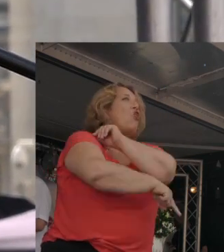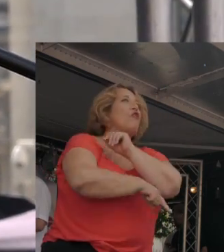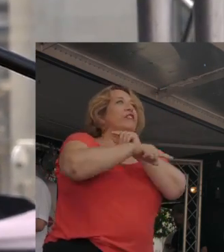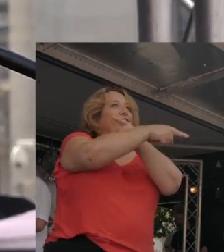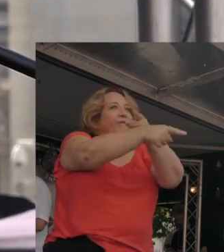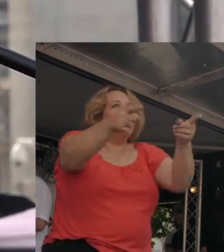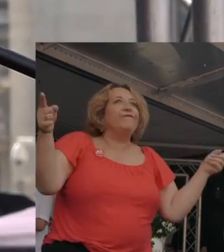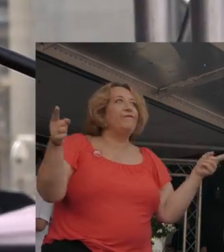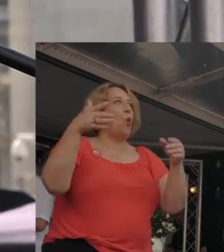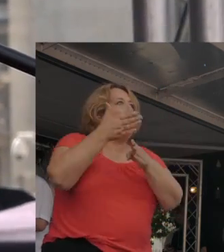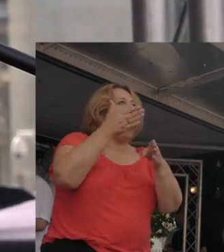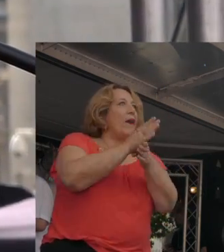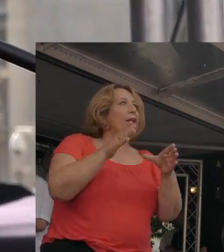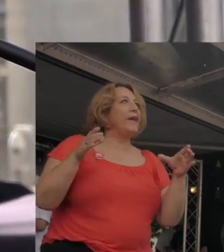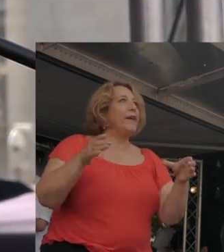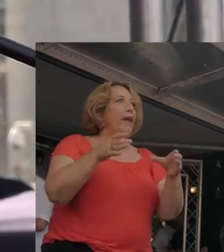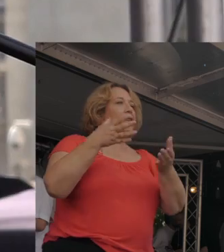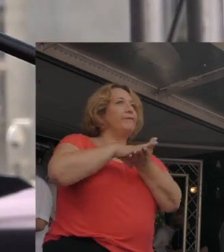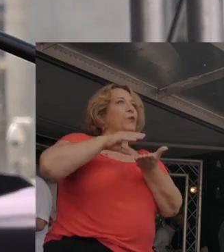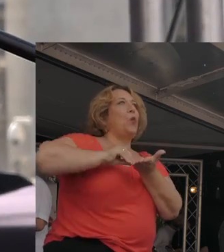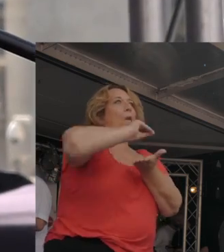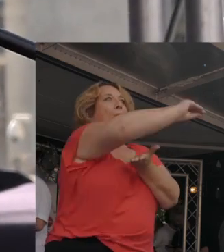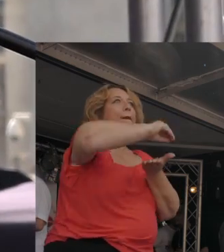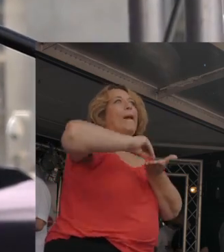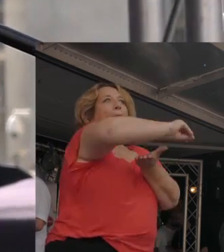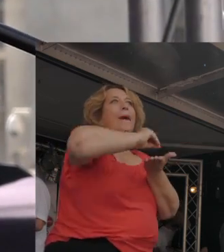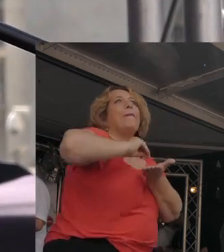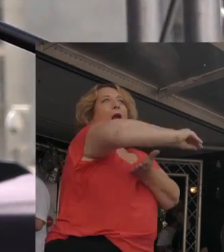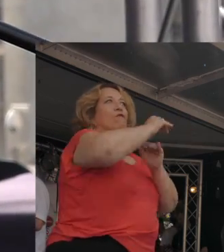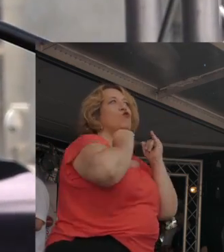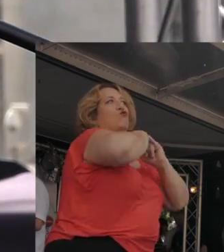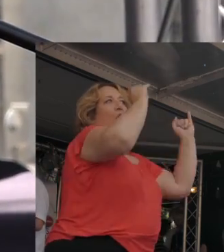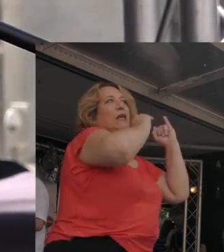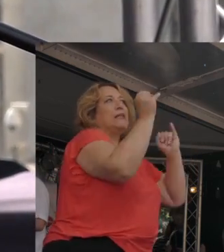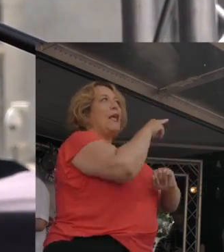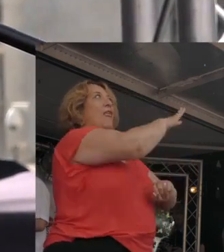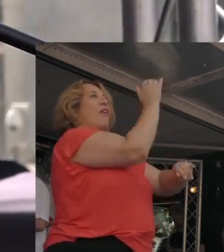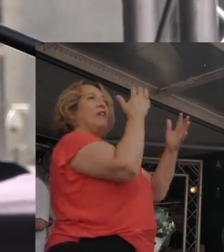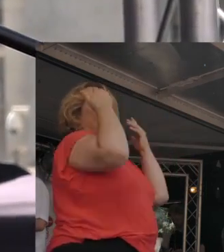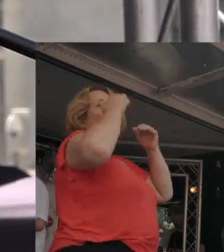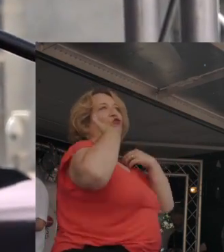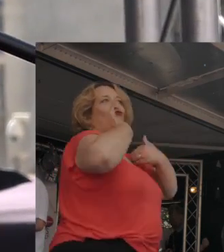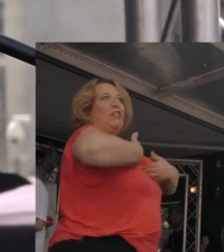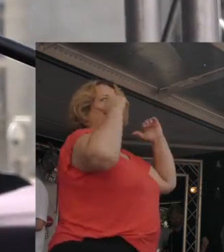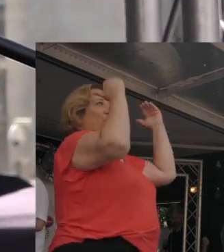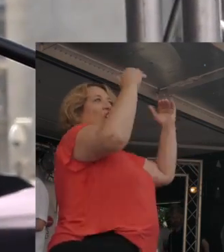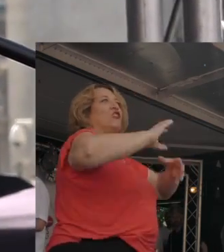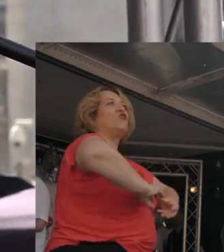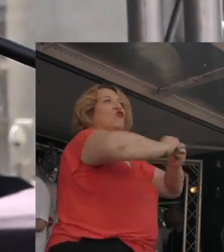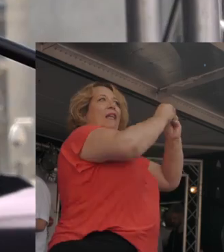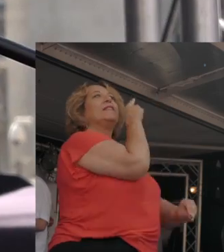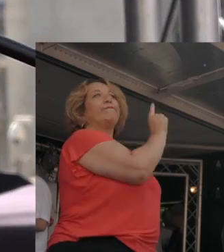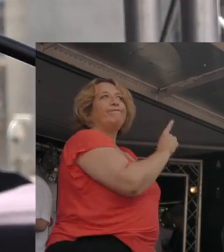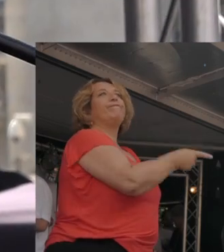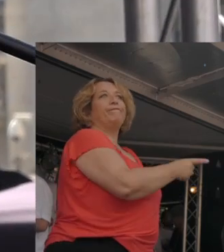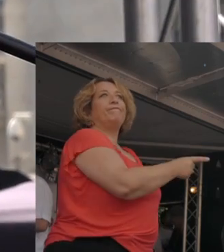class people to pay for the crisis that the rich, the bankers, the profiteers, the Tories caused. And